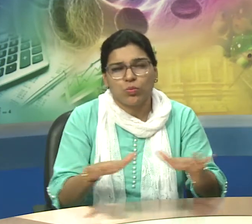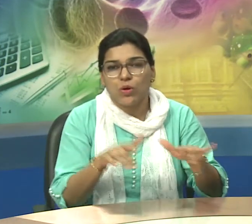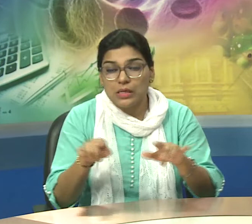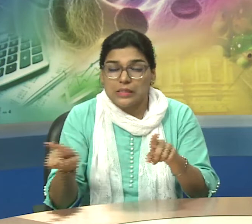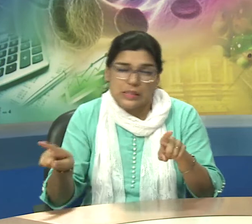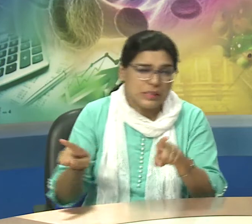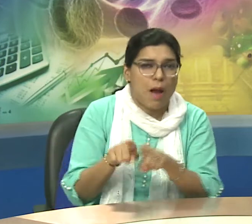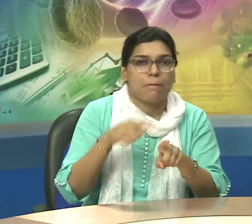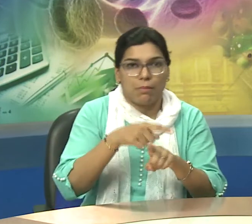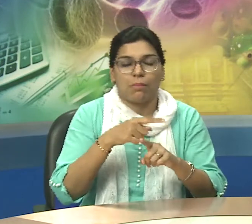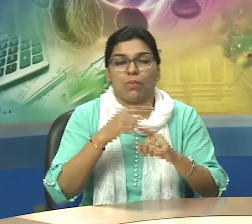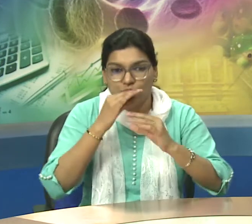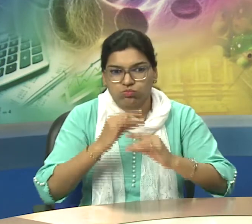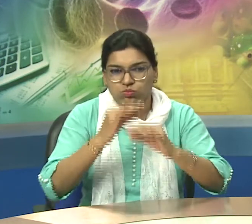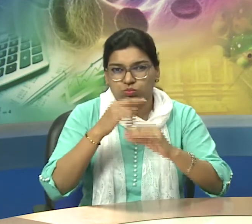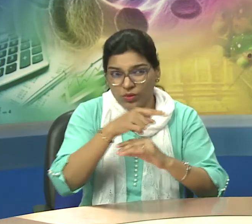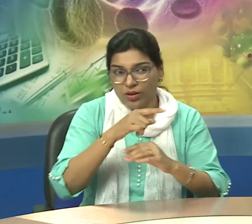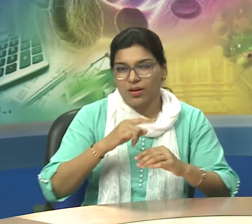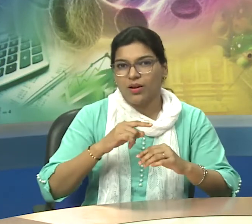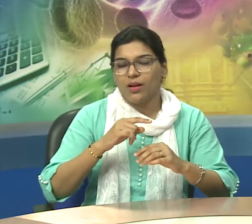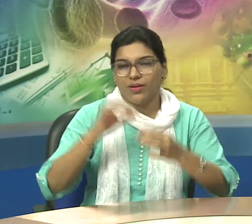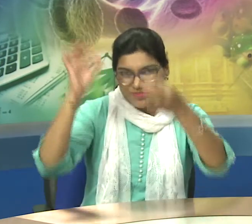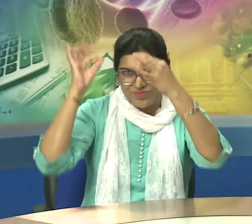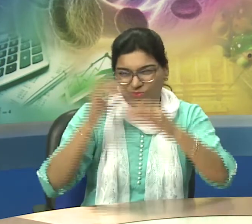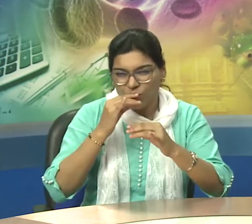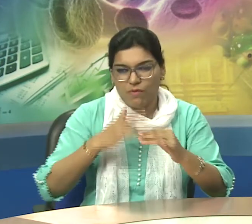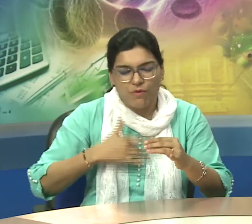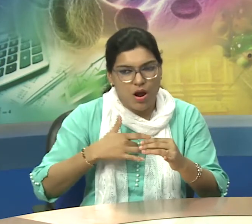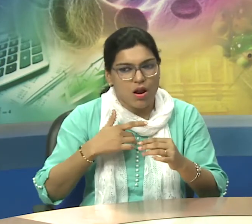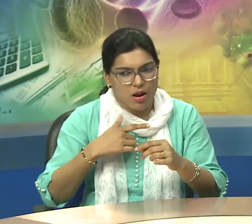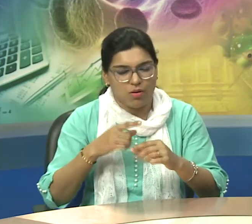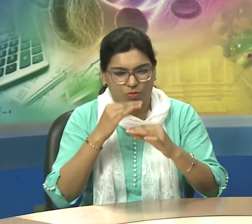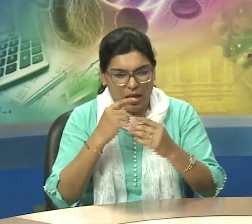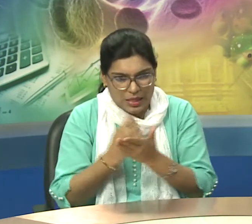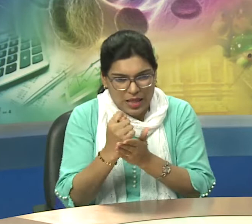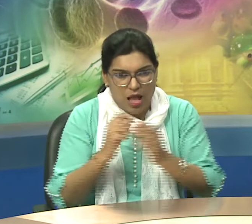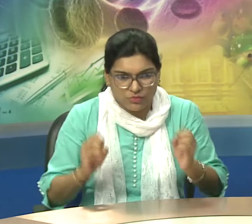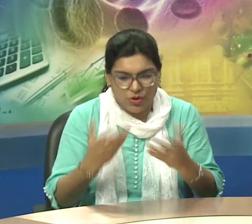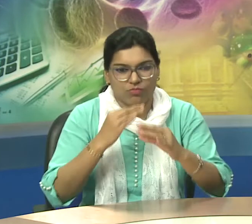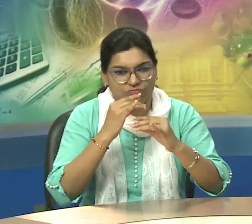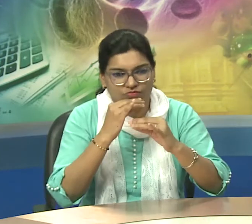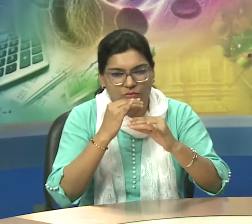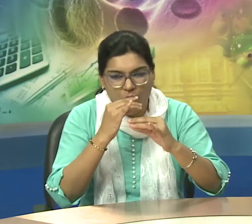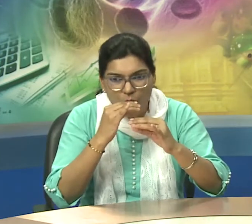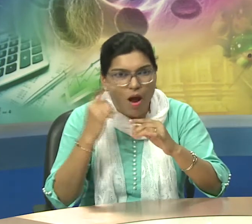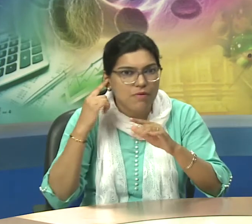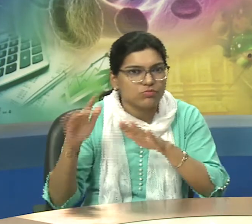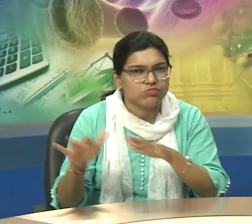and attained perfection in a very short time.